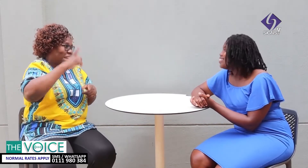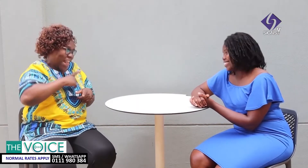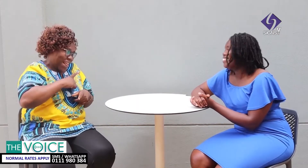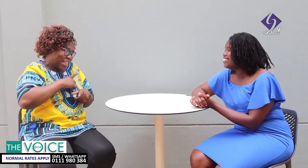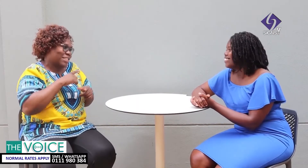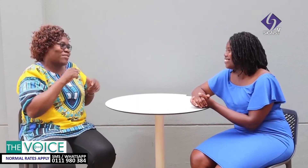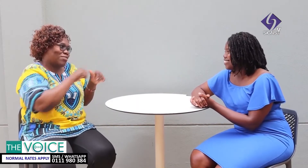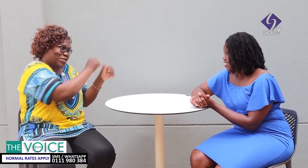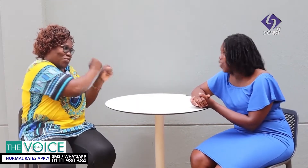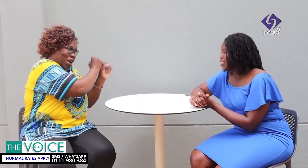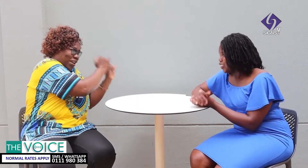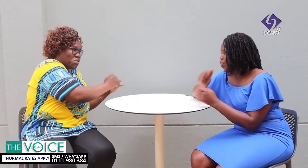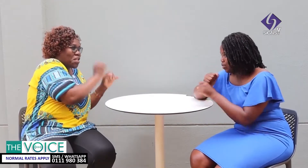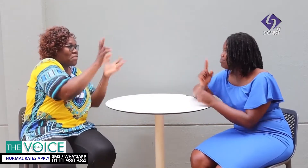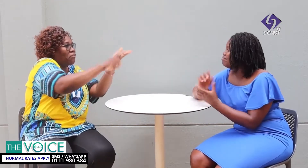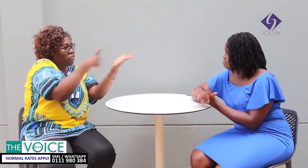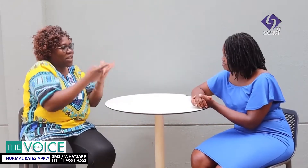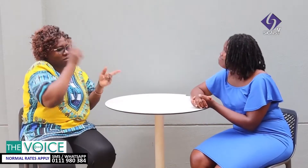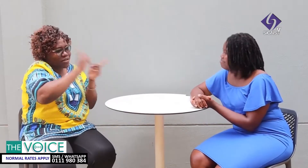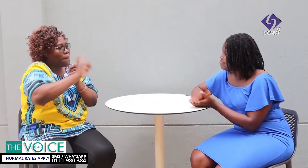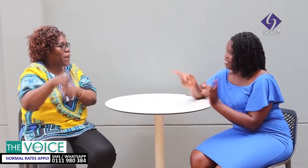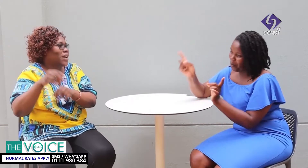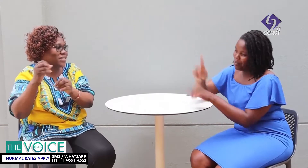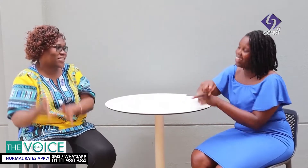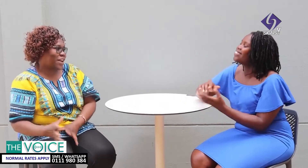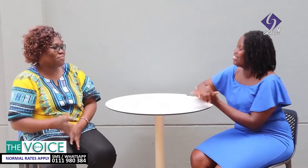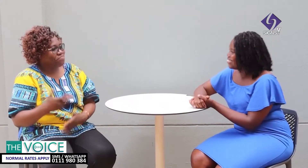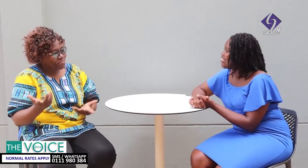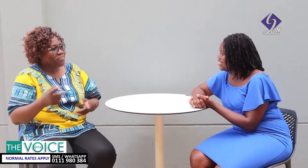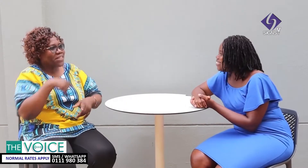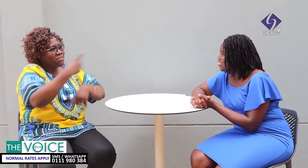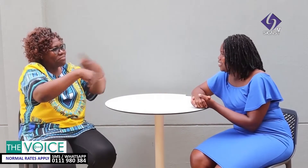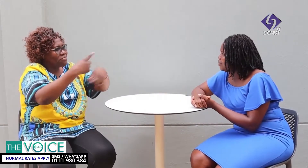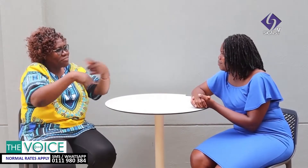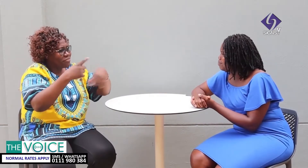opportunities. And at this time, I was also continuing with the training, and the work was continuing.